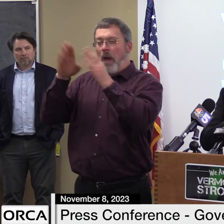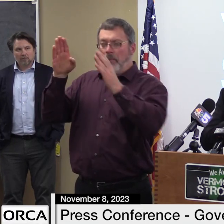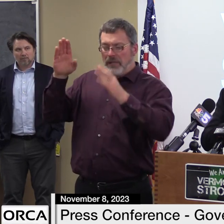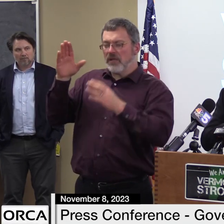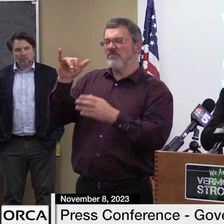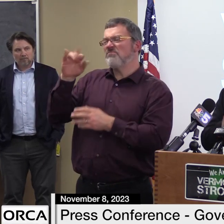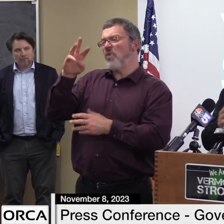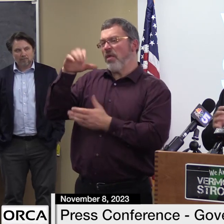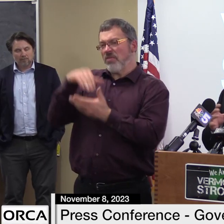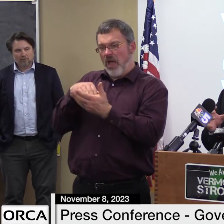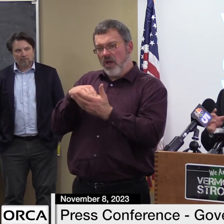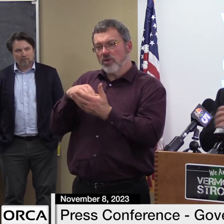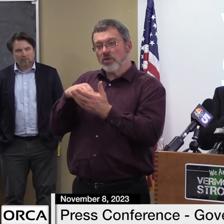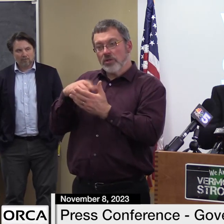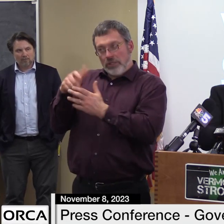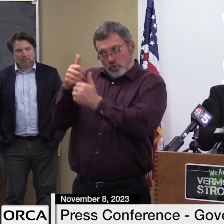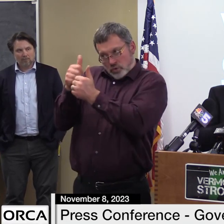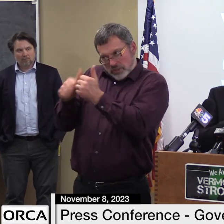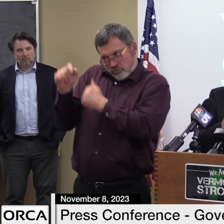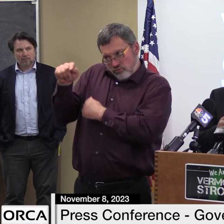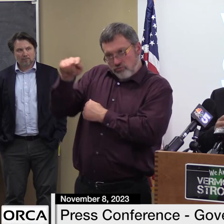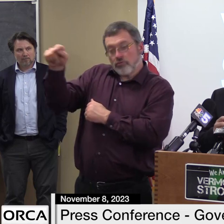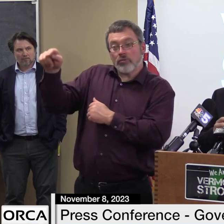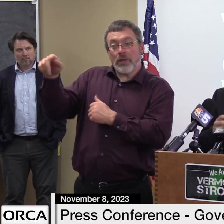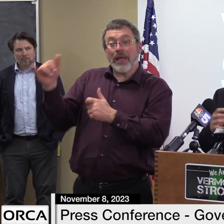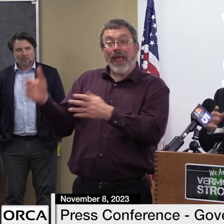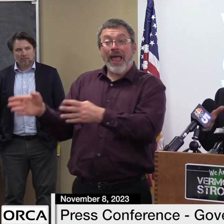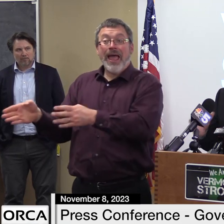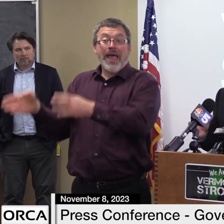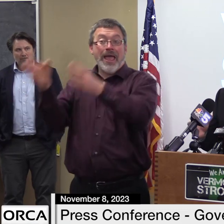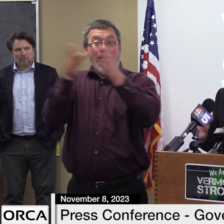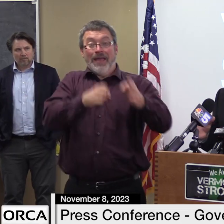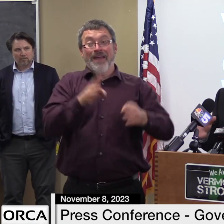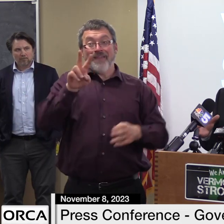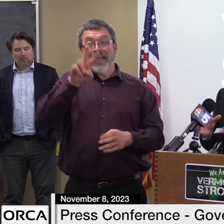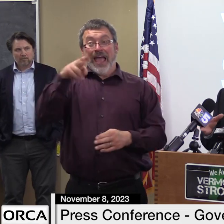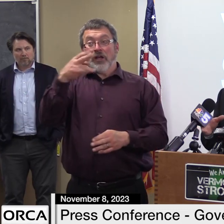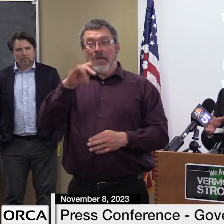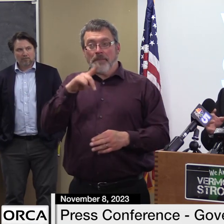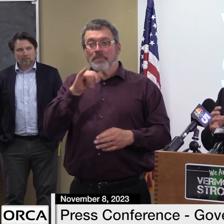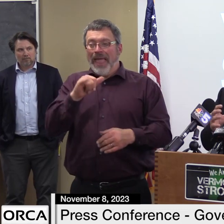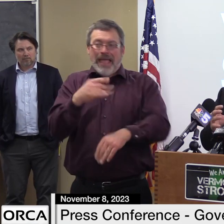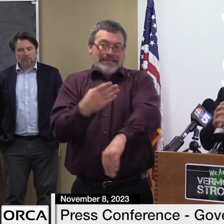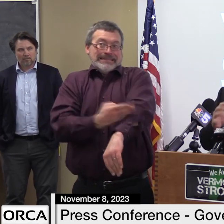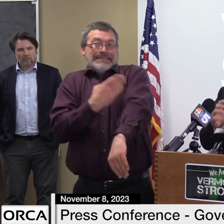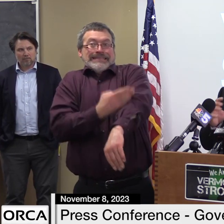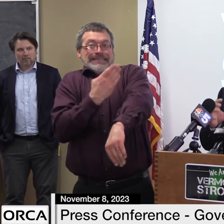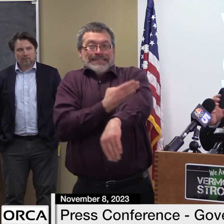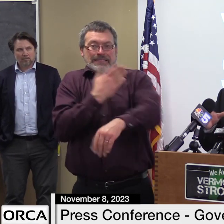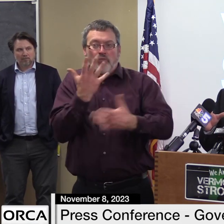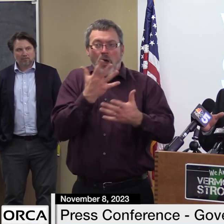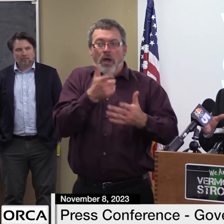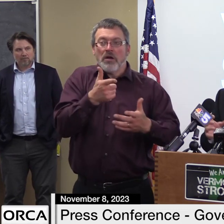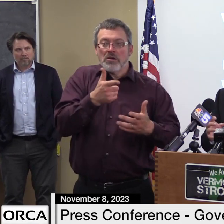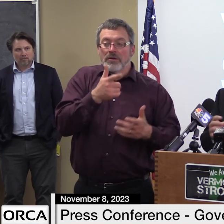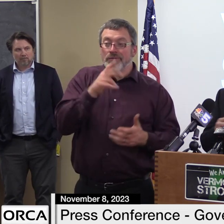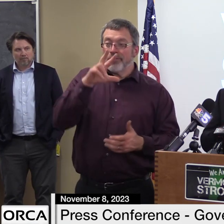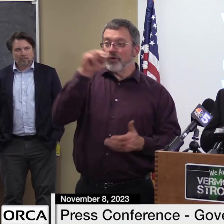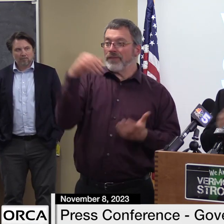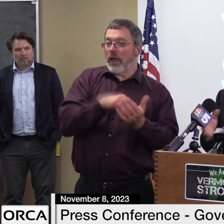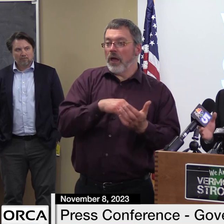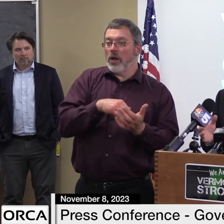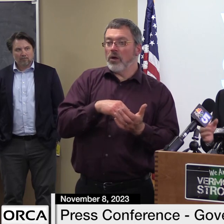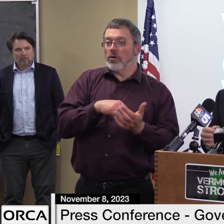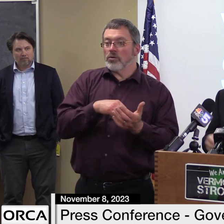$600,000 per unit. By comparison, VHIP that the governor mentioned, those rehab units are coming online for about $30,000 each, and we've